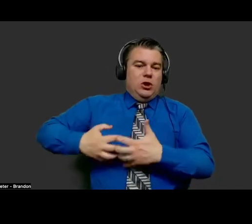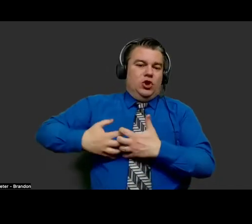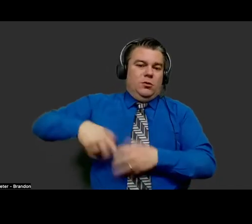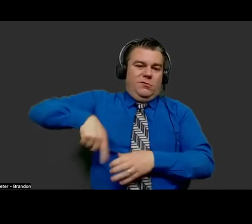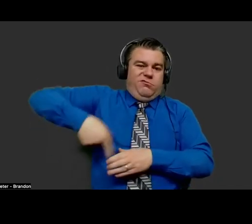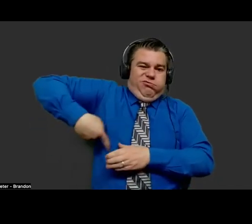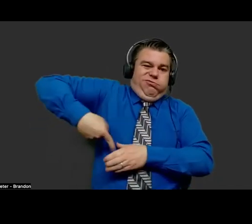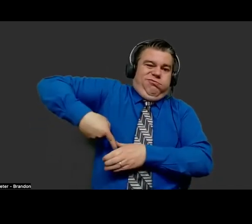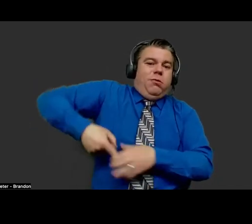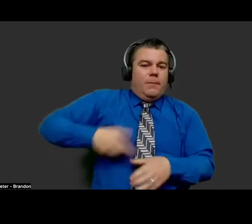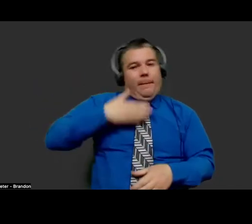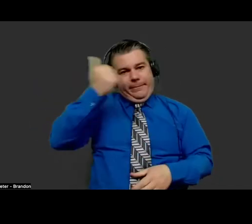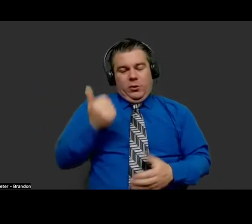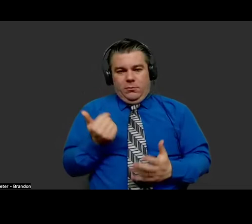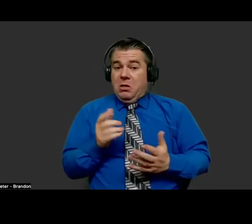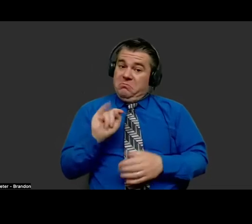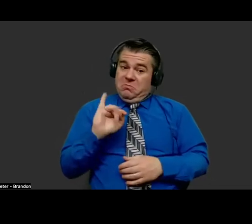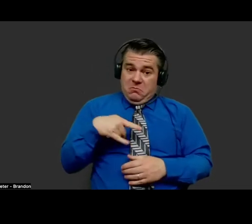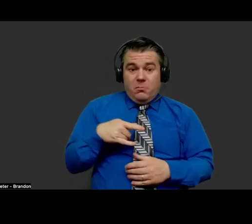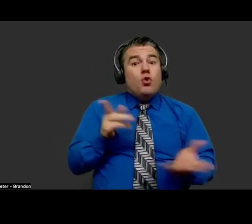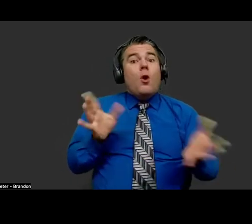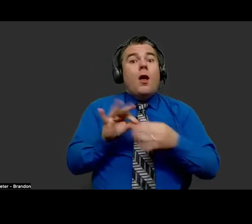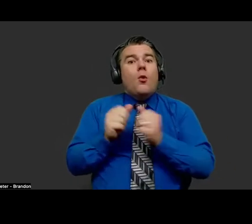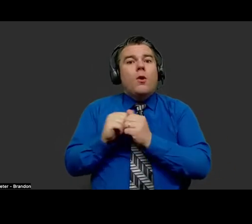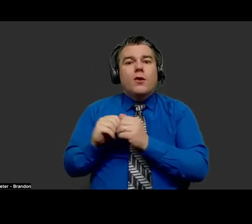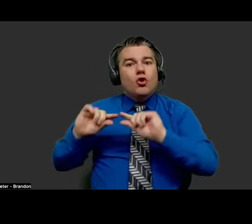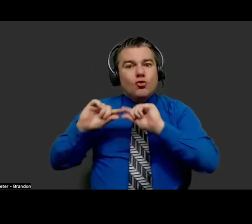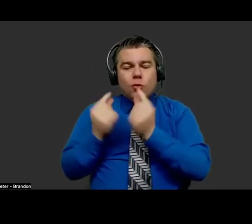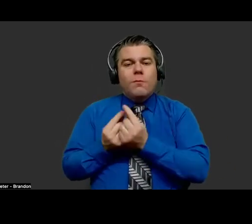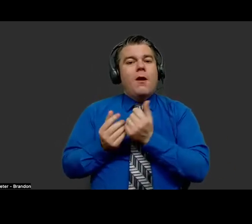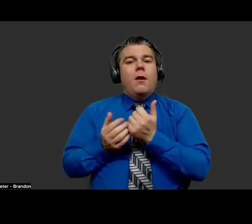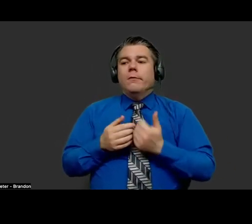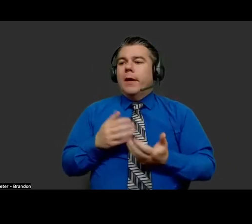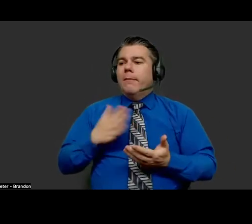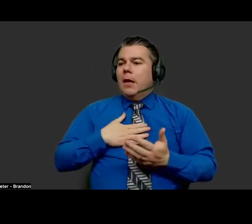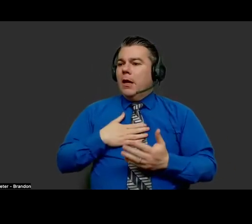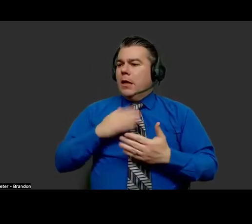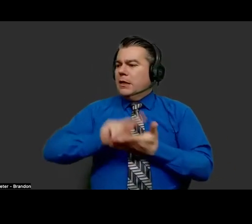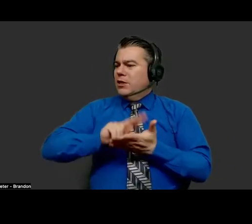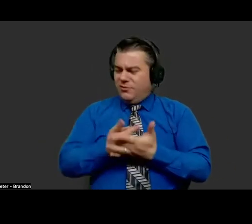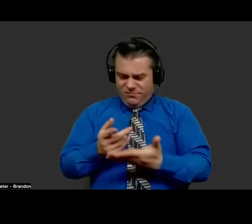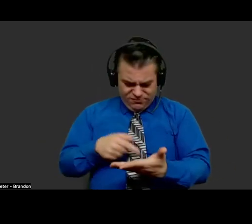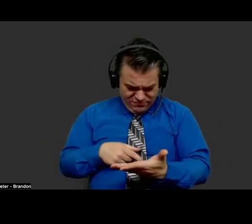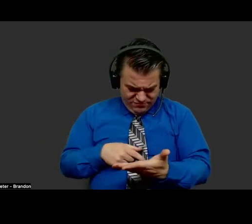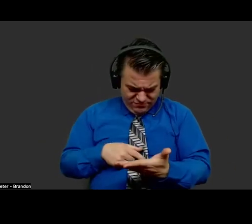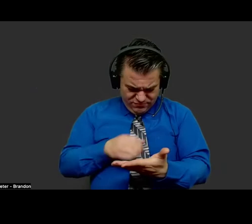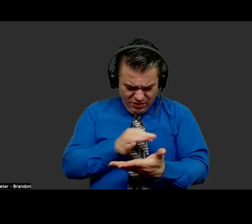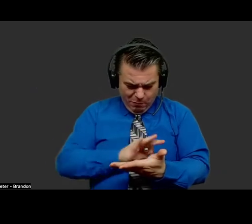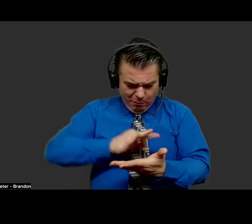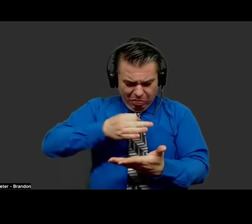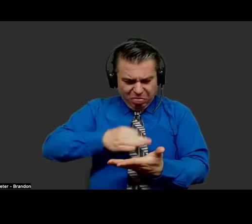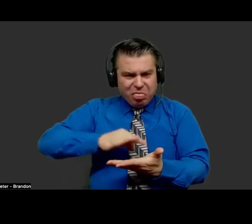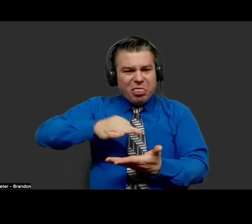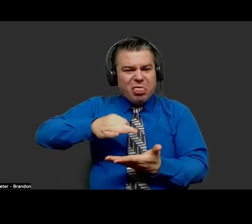is so nice to have. And when you're plugged into a community, you're not just standing there in your kitchen going, why is my soup clumpy? You can be